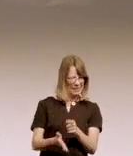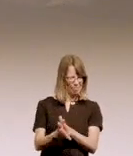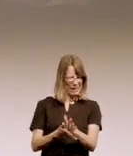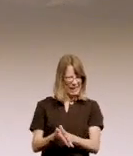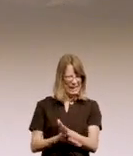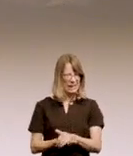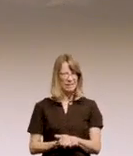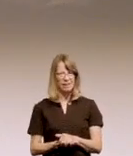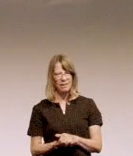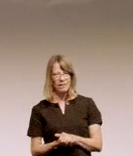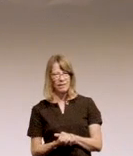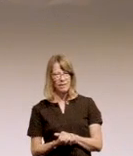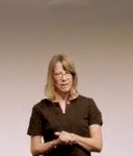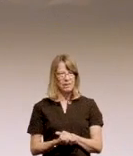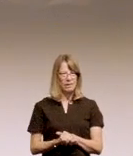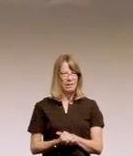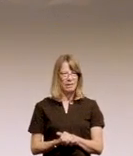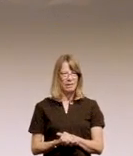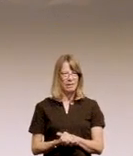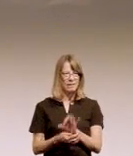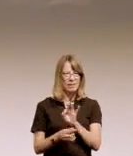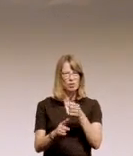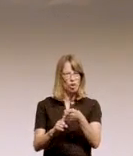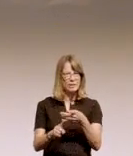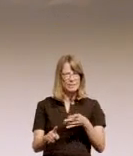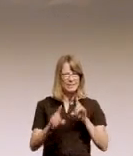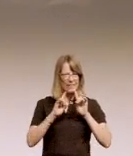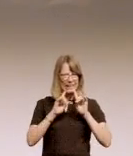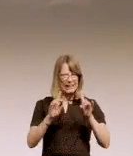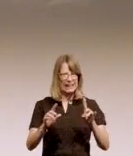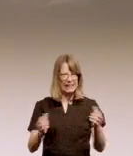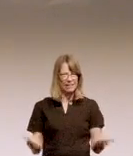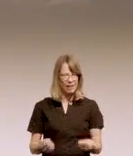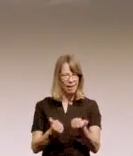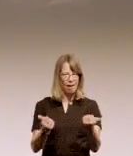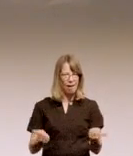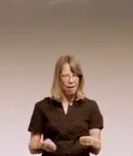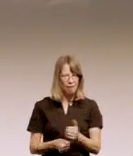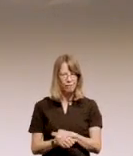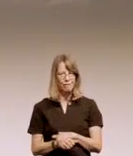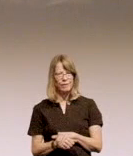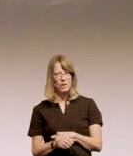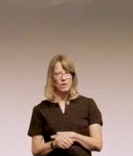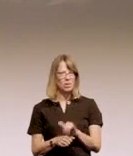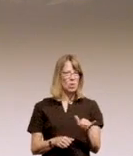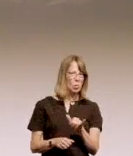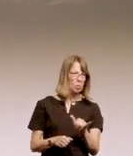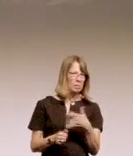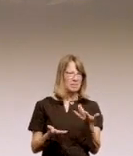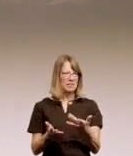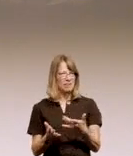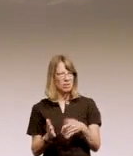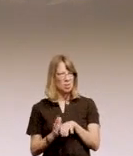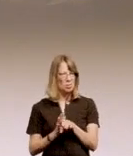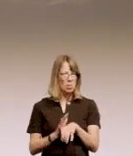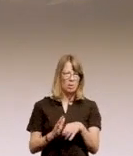It was not specifically clear enough, for example, a doorbell or a CCTV or a computer device,